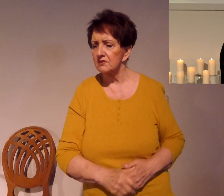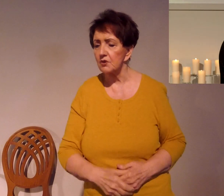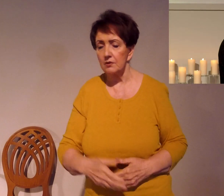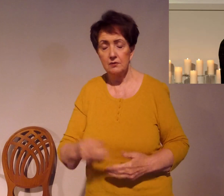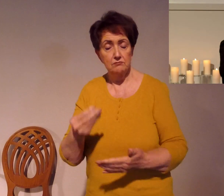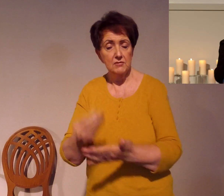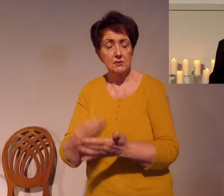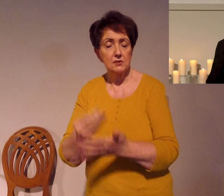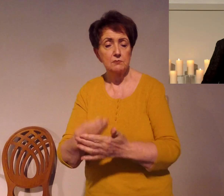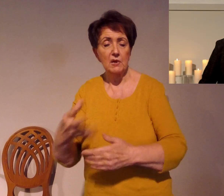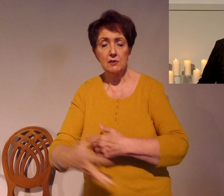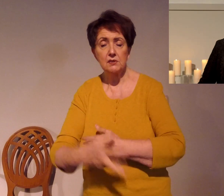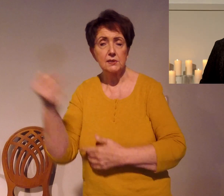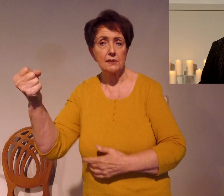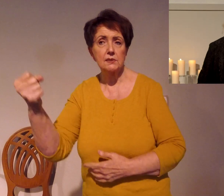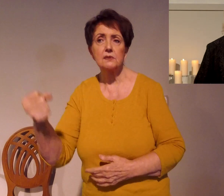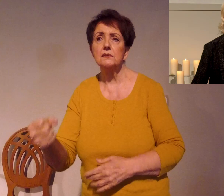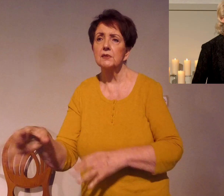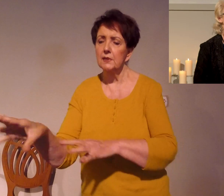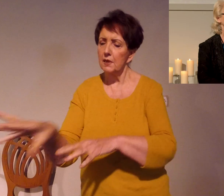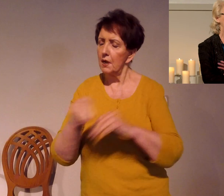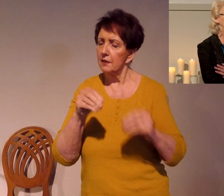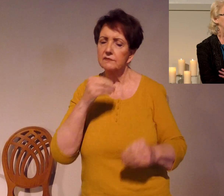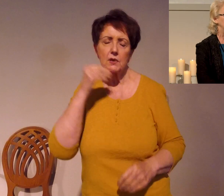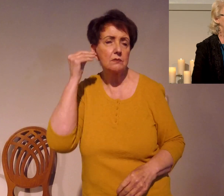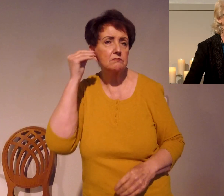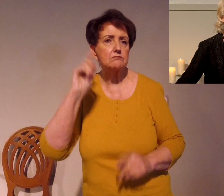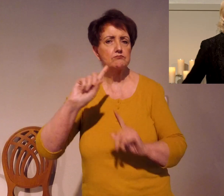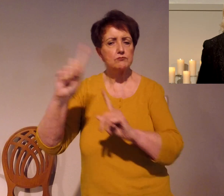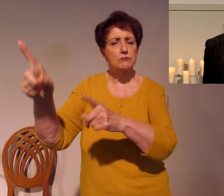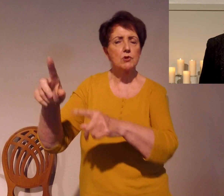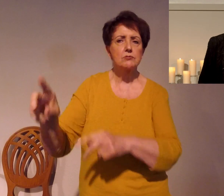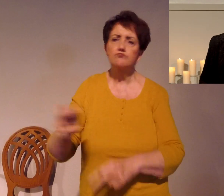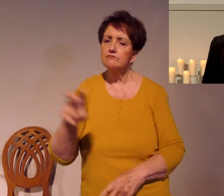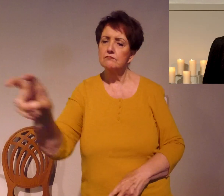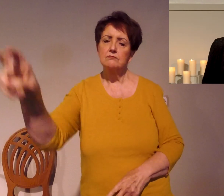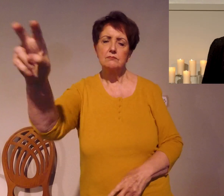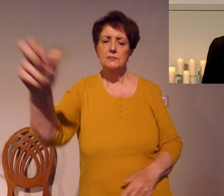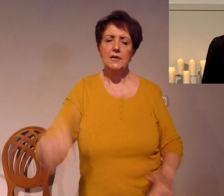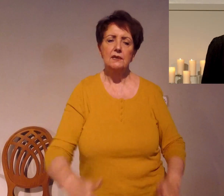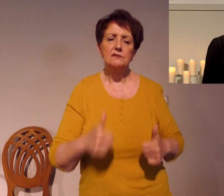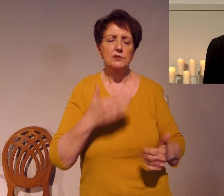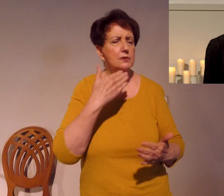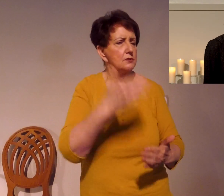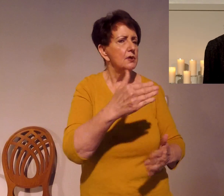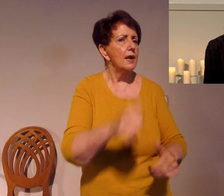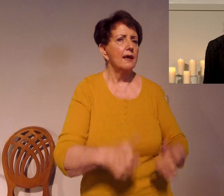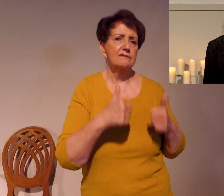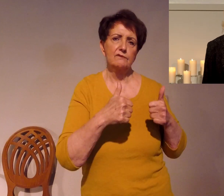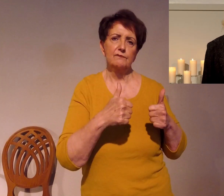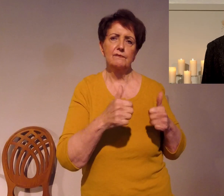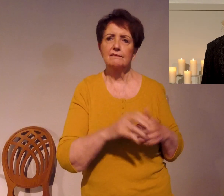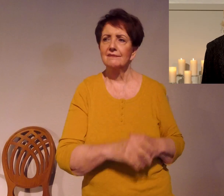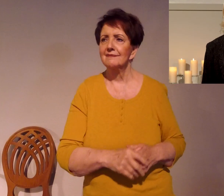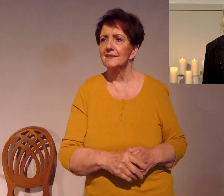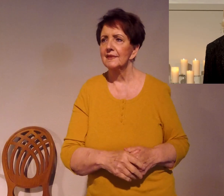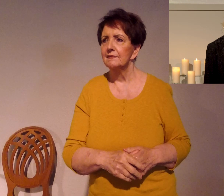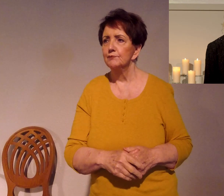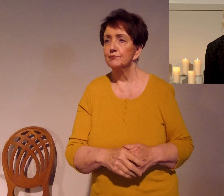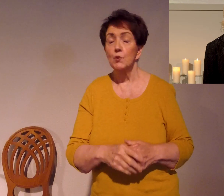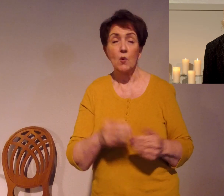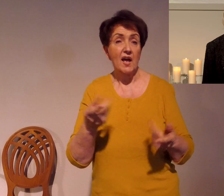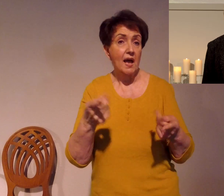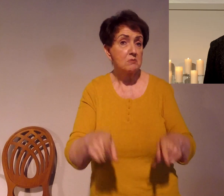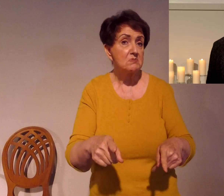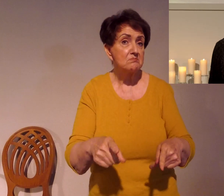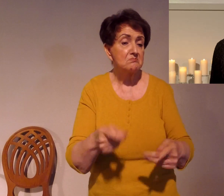inheritance, he gets half of all of the money and all of the good, and he goes out and he lives a good life till the money runs out.